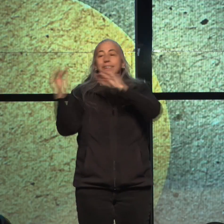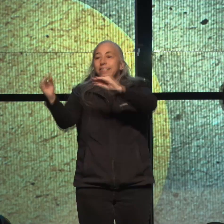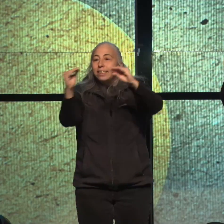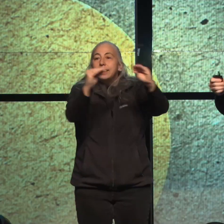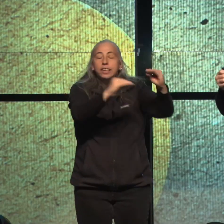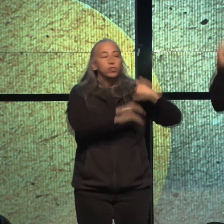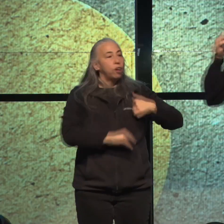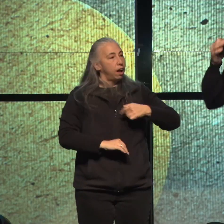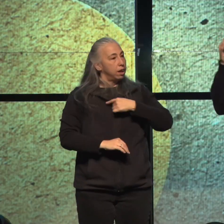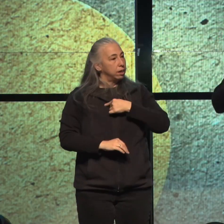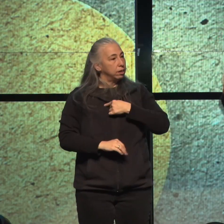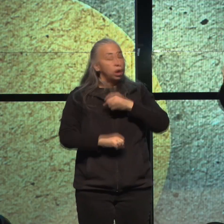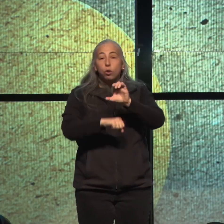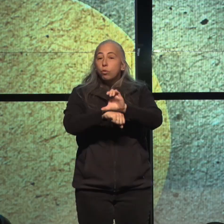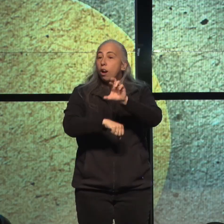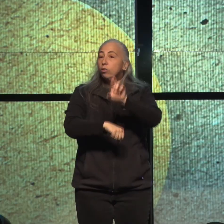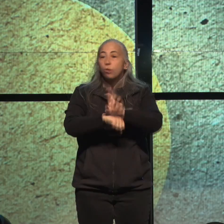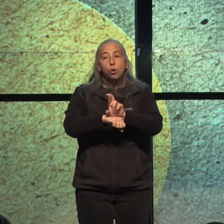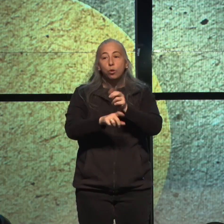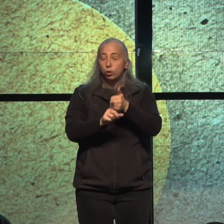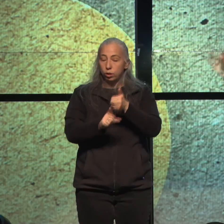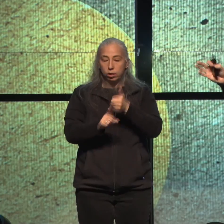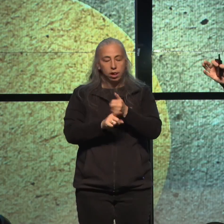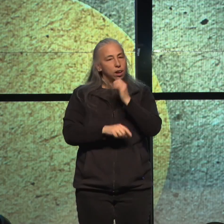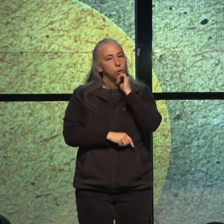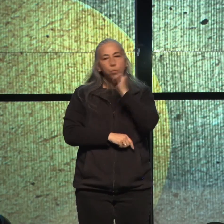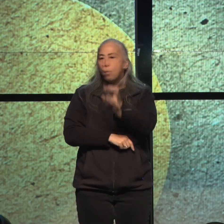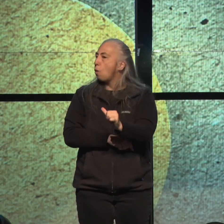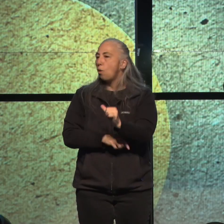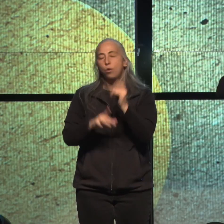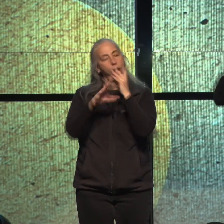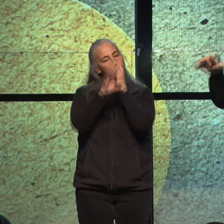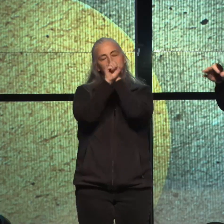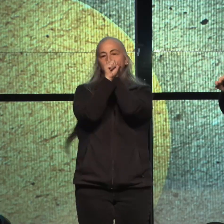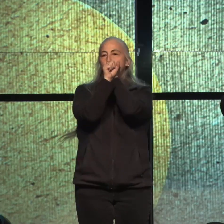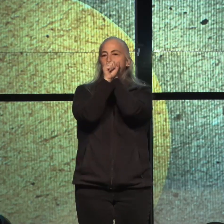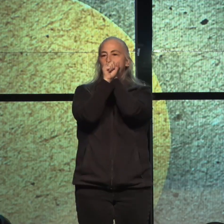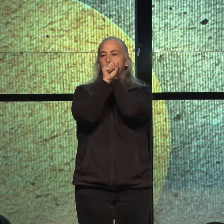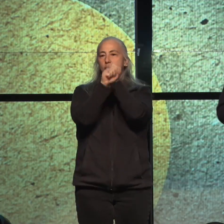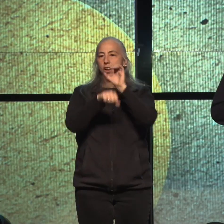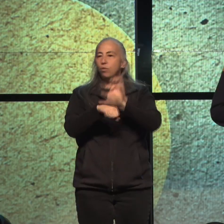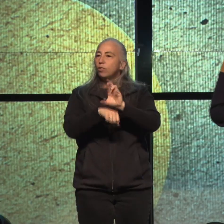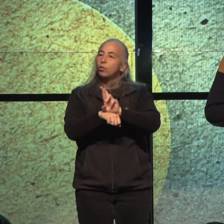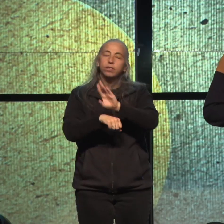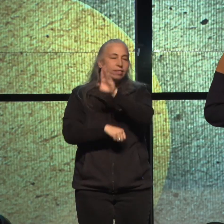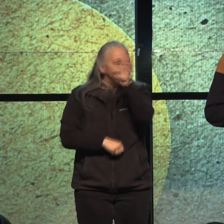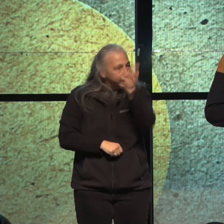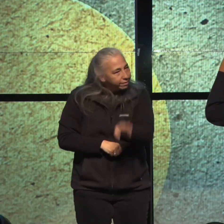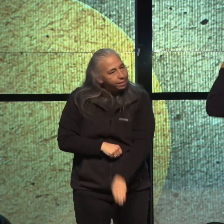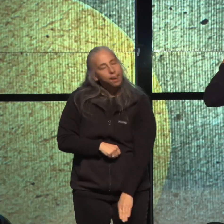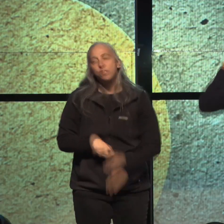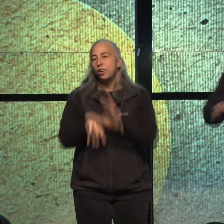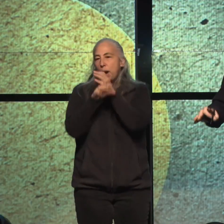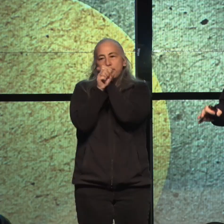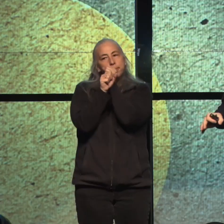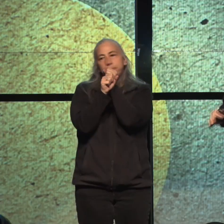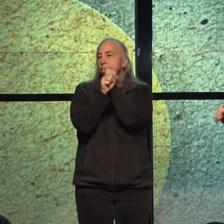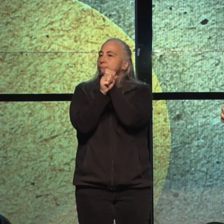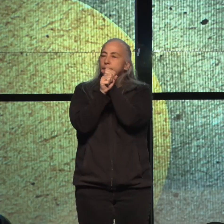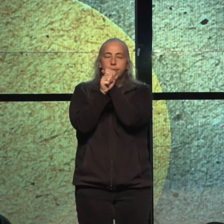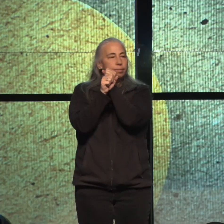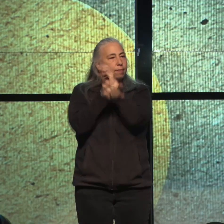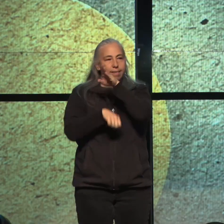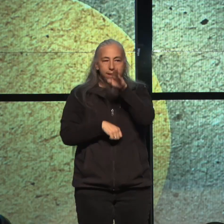And so Crossroads will not be silent, and Crossroads has never been silent. Will not be